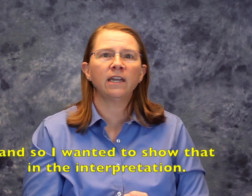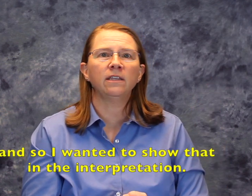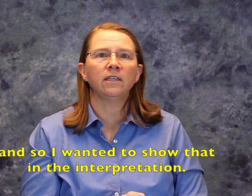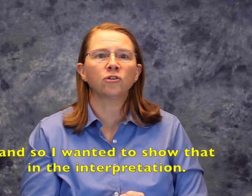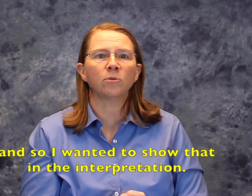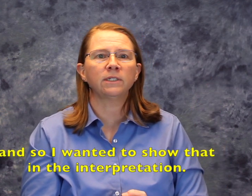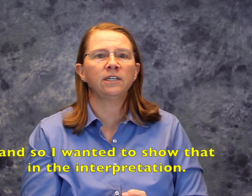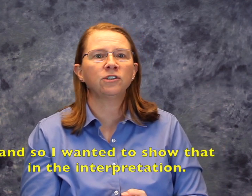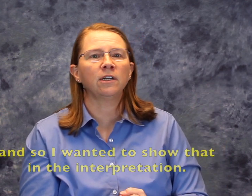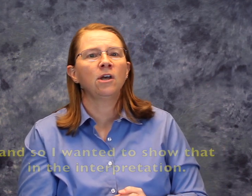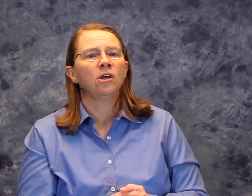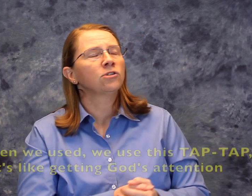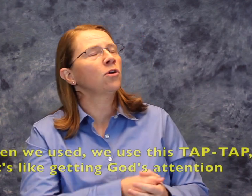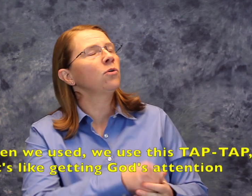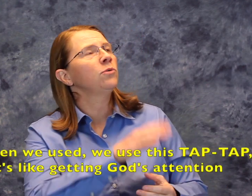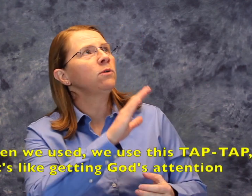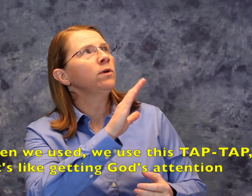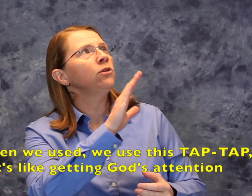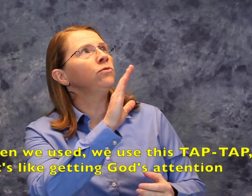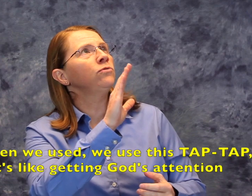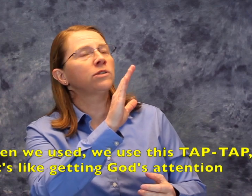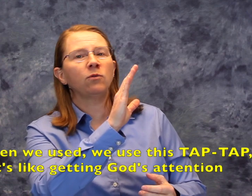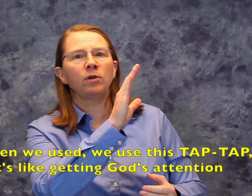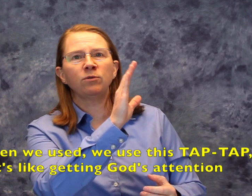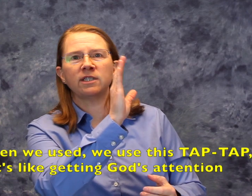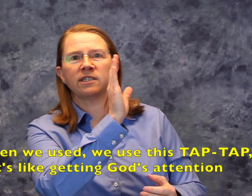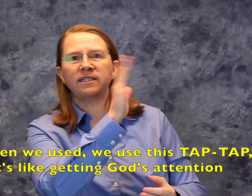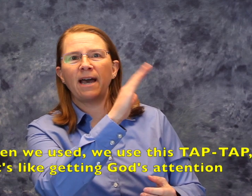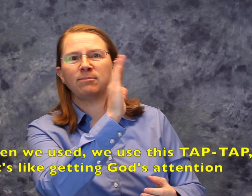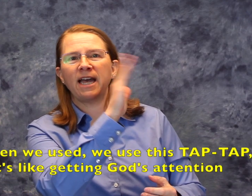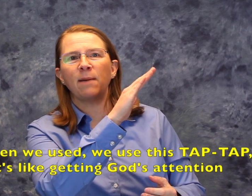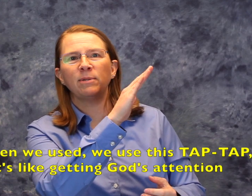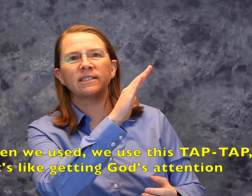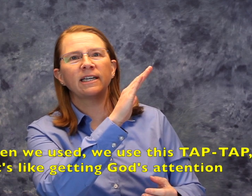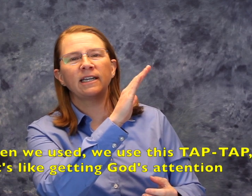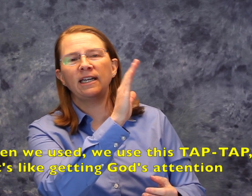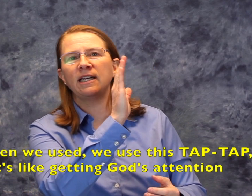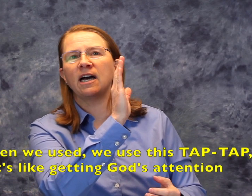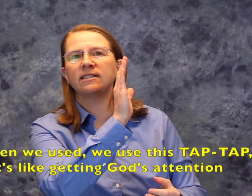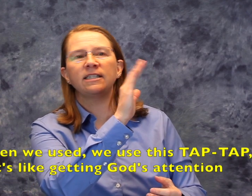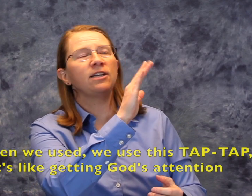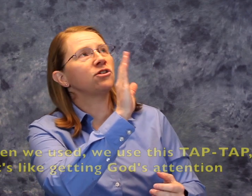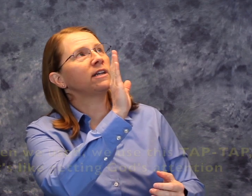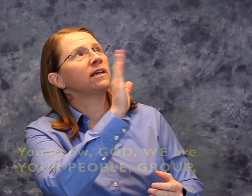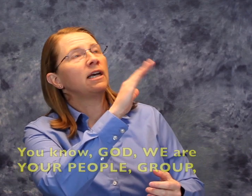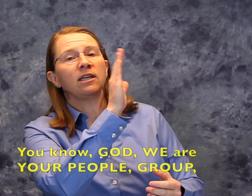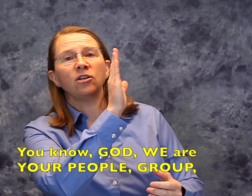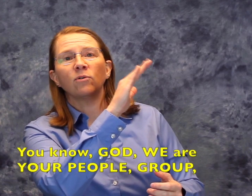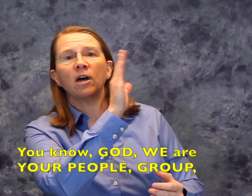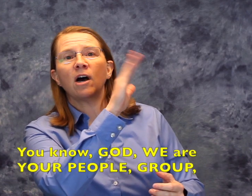the interpretation. So then we used this tap tap. It's like getting God's attention. You know,